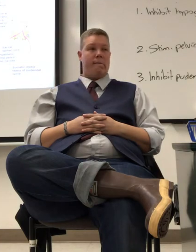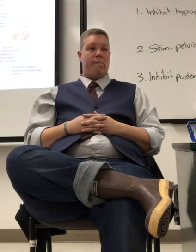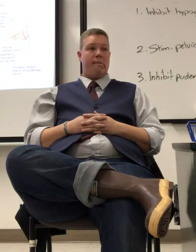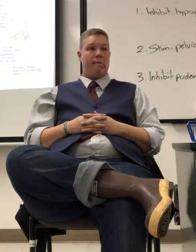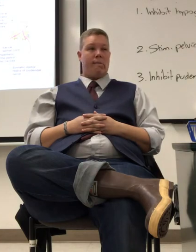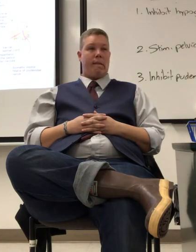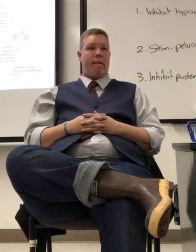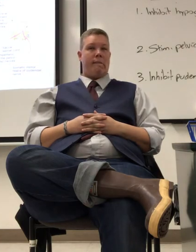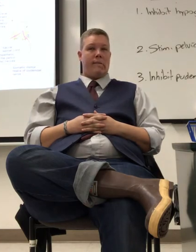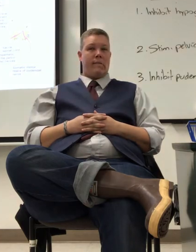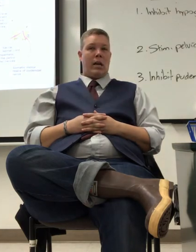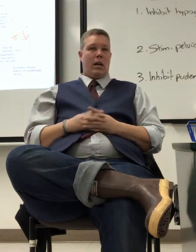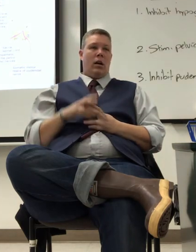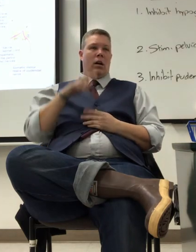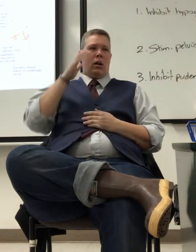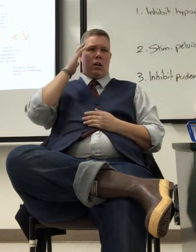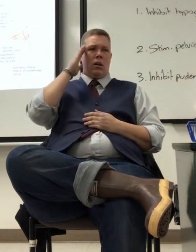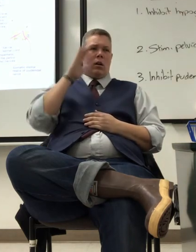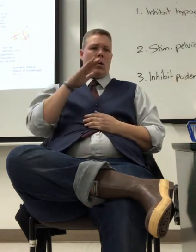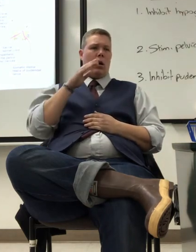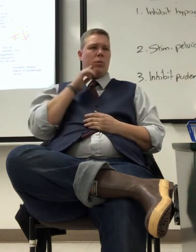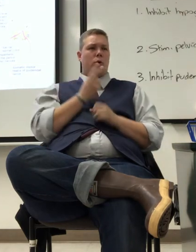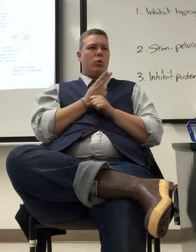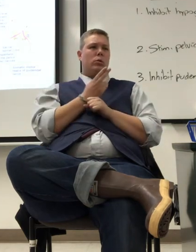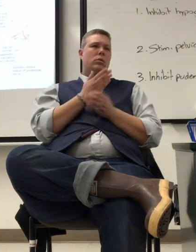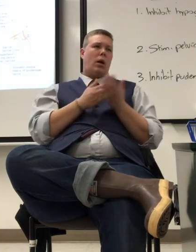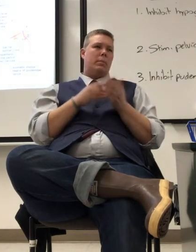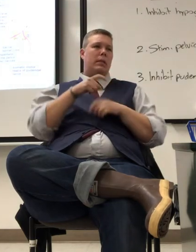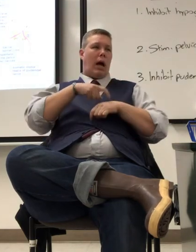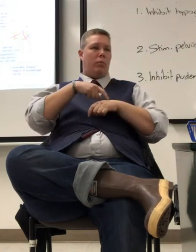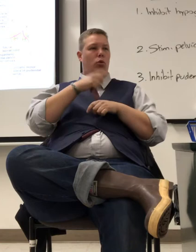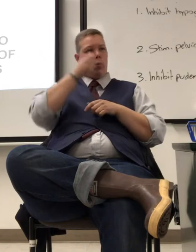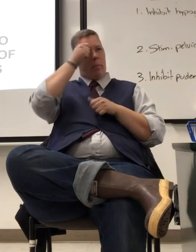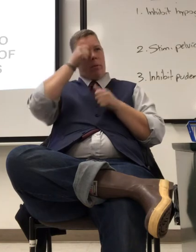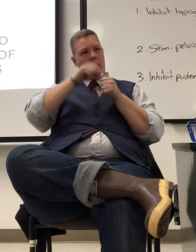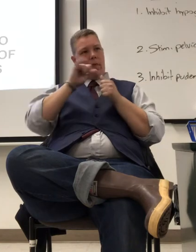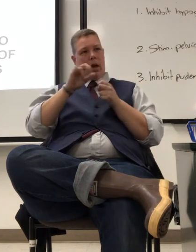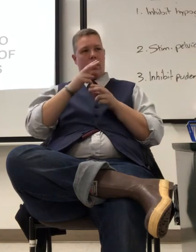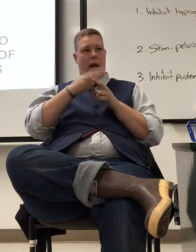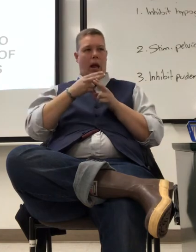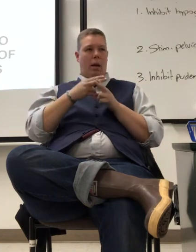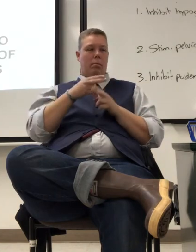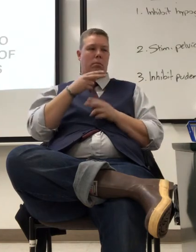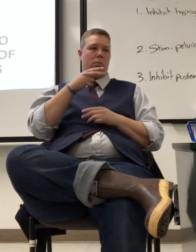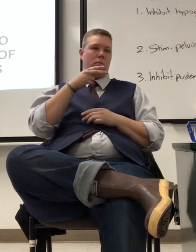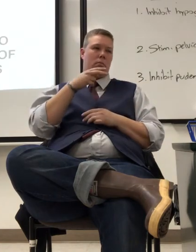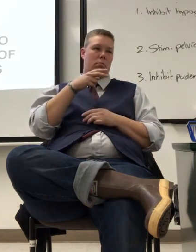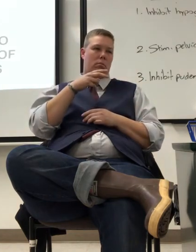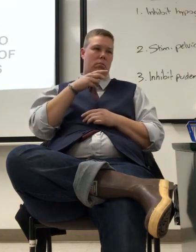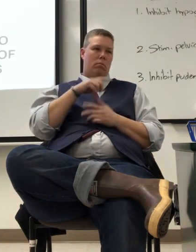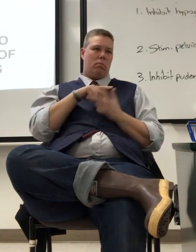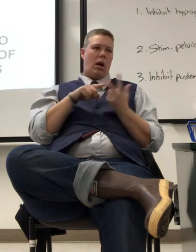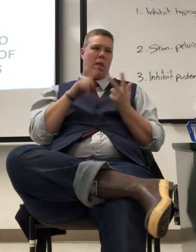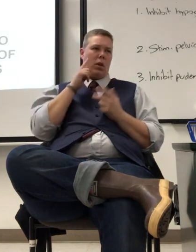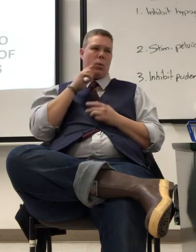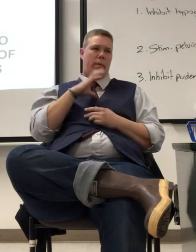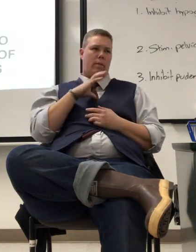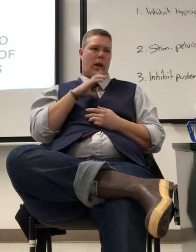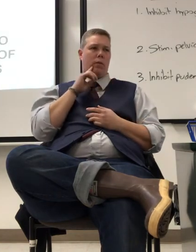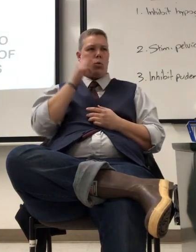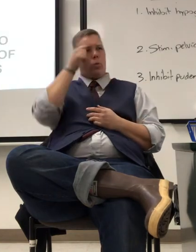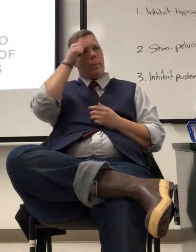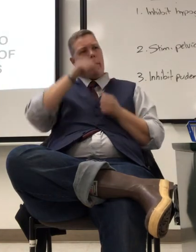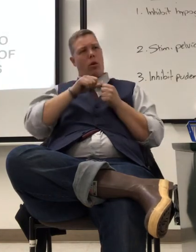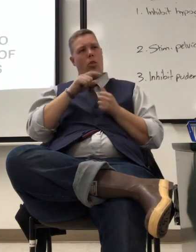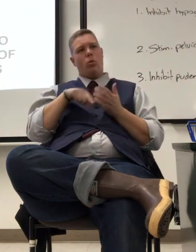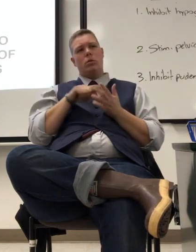You know, spend some time remembering those nerve names. I'll explain the hypogastric. I think you'll be